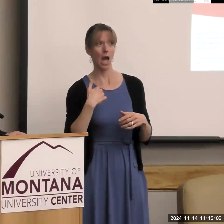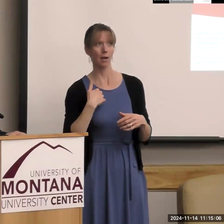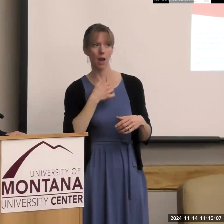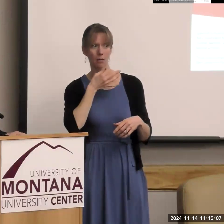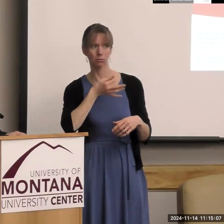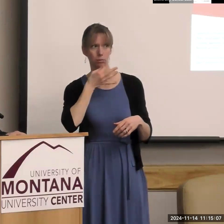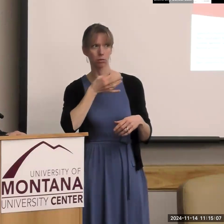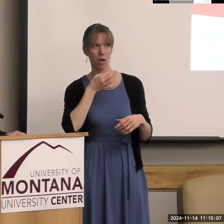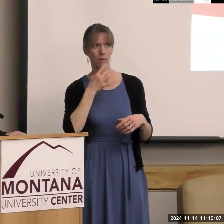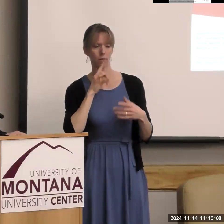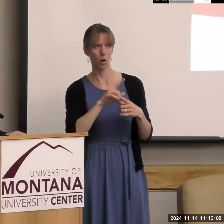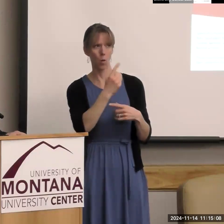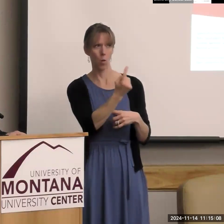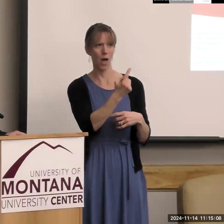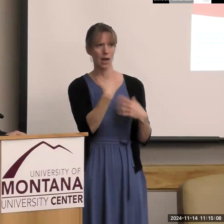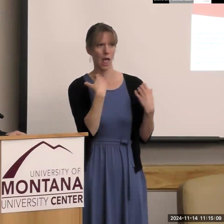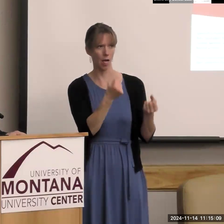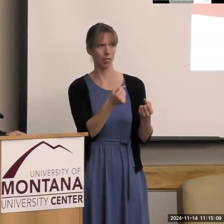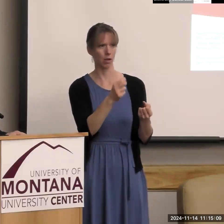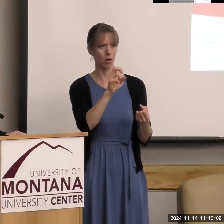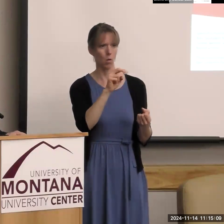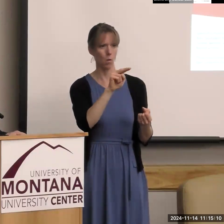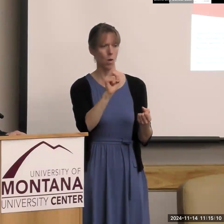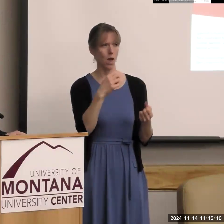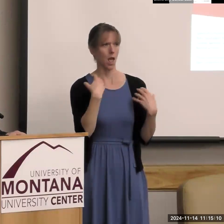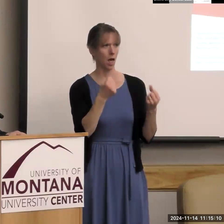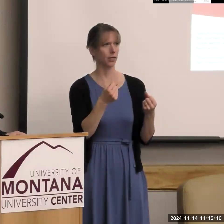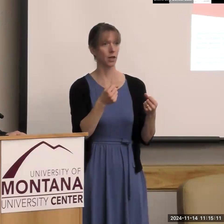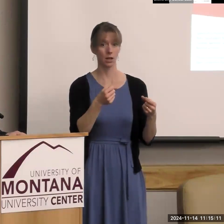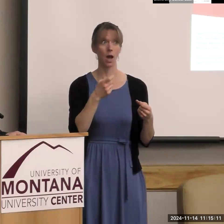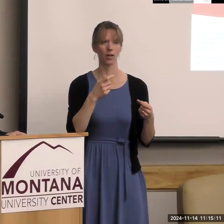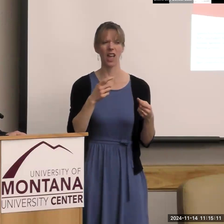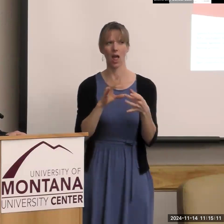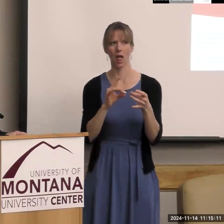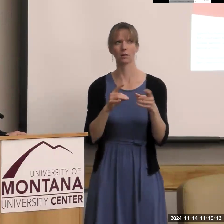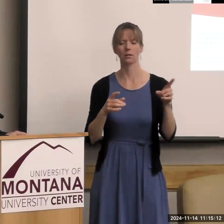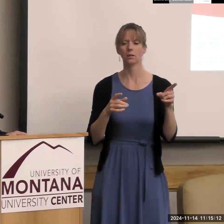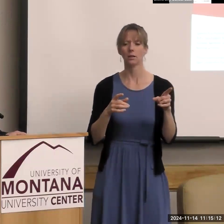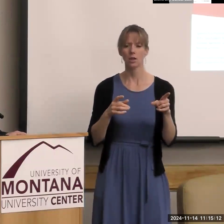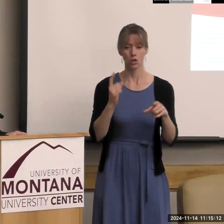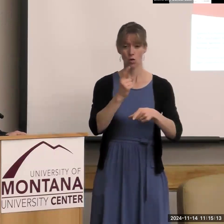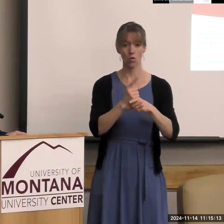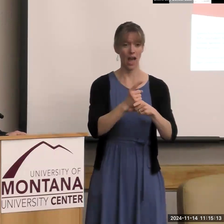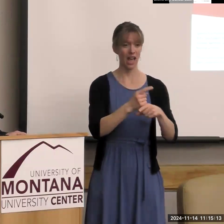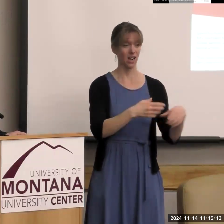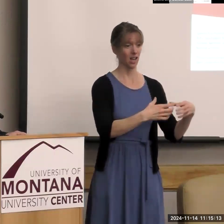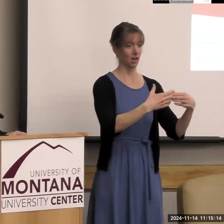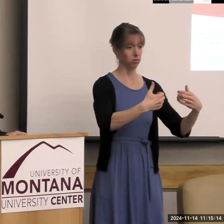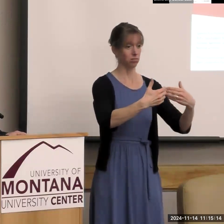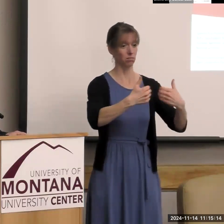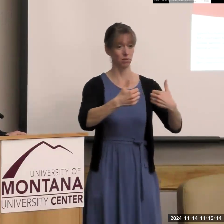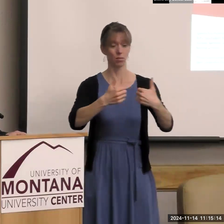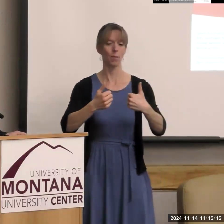on One Health. Okay, so I'll just say you're absolutely right. And all of these silos have to break down in disaster